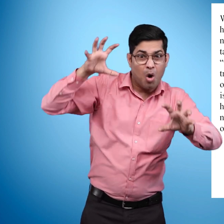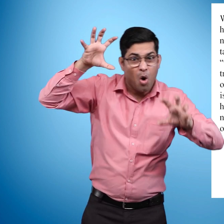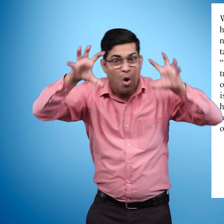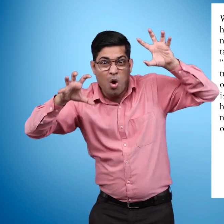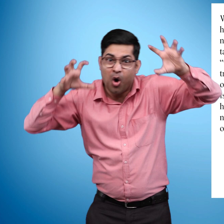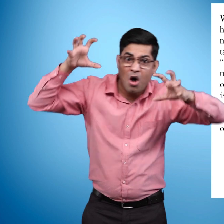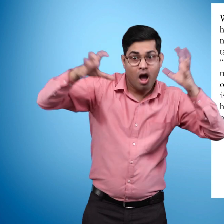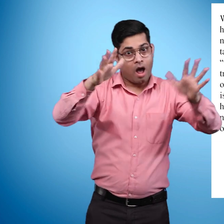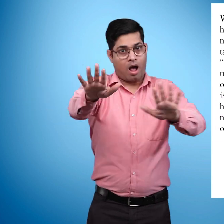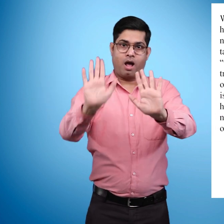ghosts."